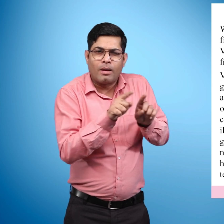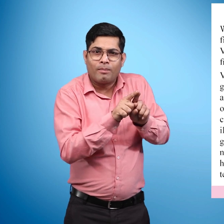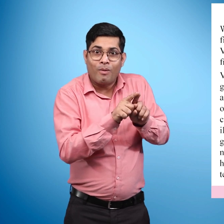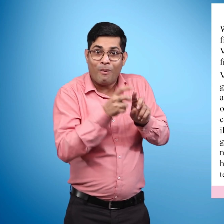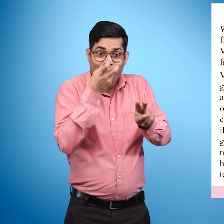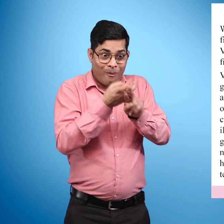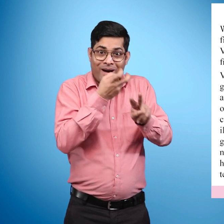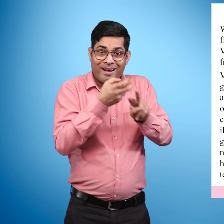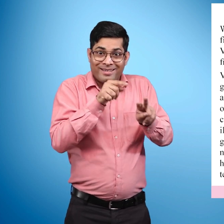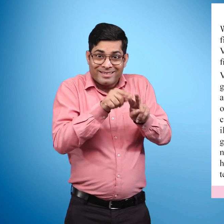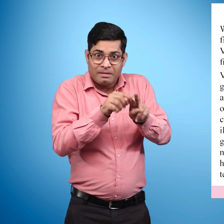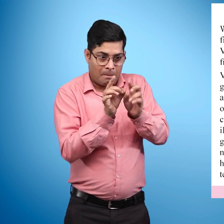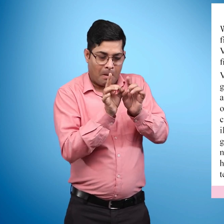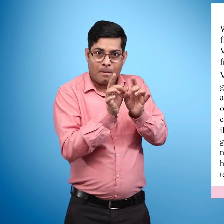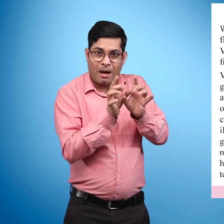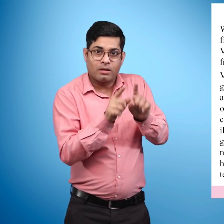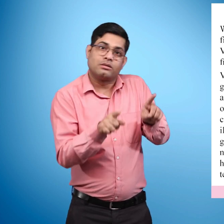the stone being crushed.